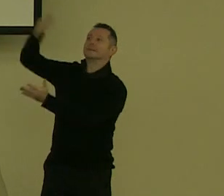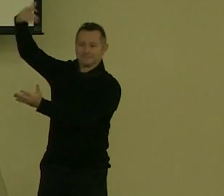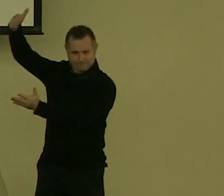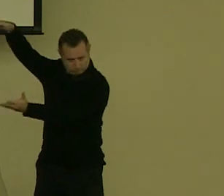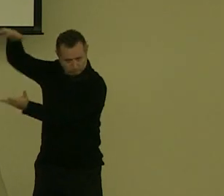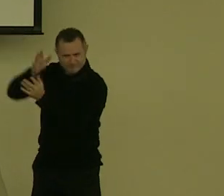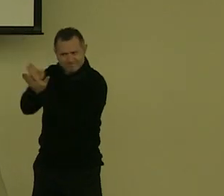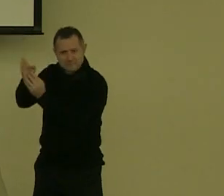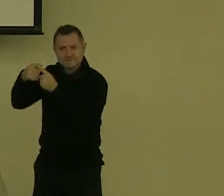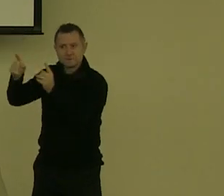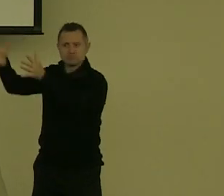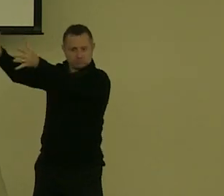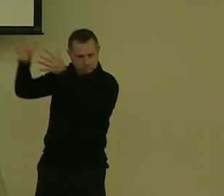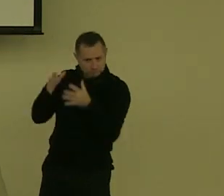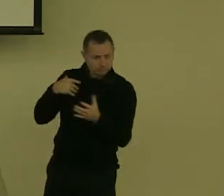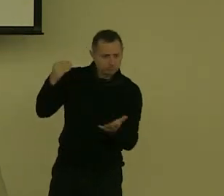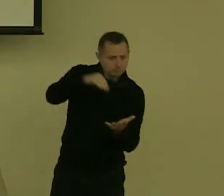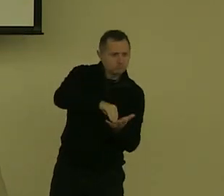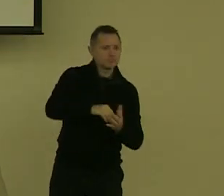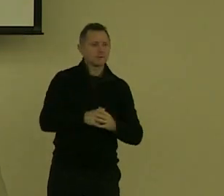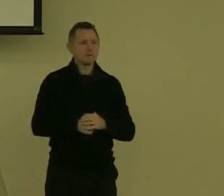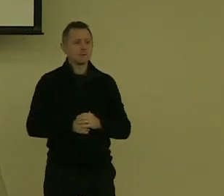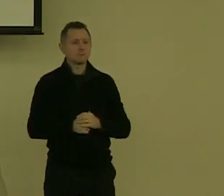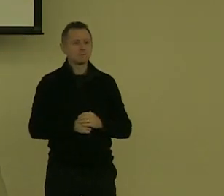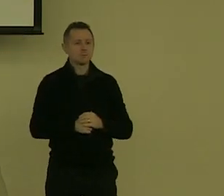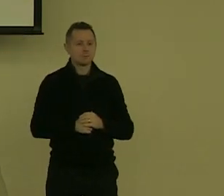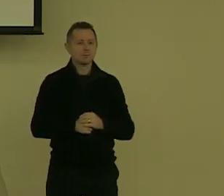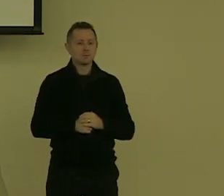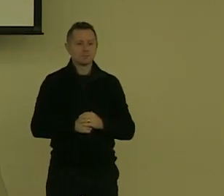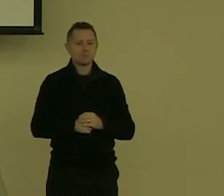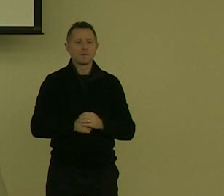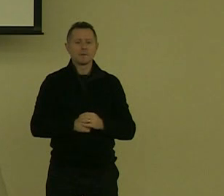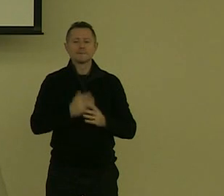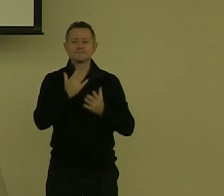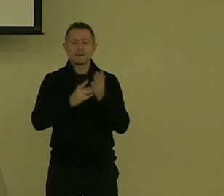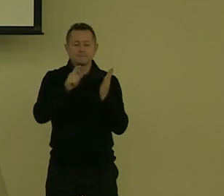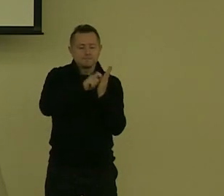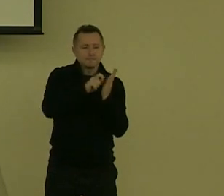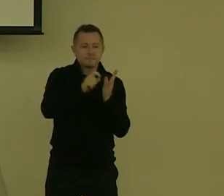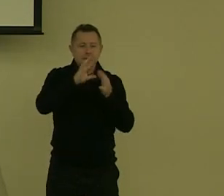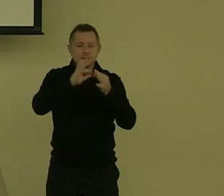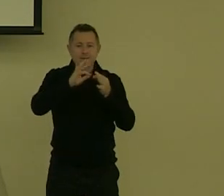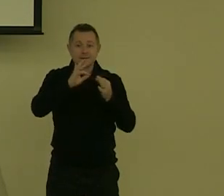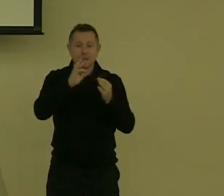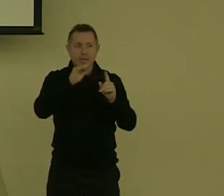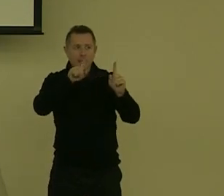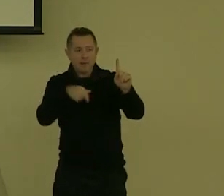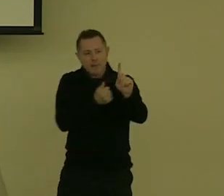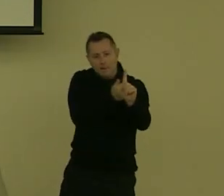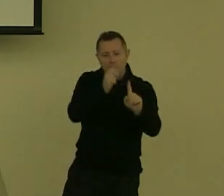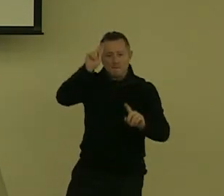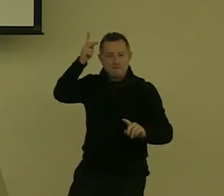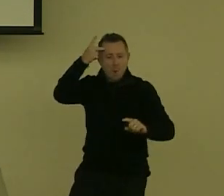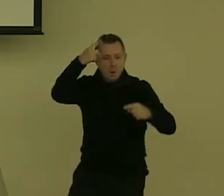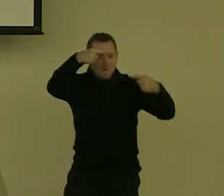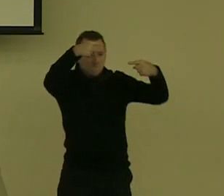editorial cartoon art. Editorial cartoon art going back to Thomas Nast. And when I started the